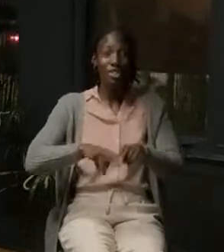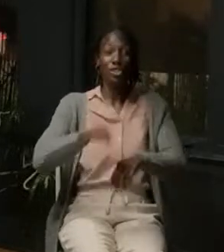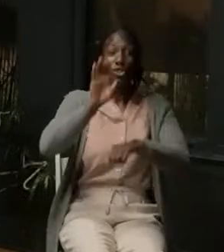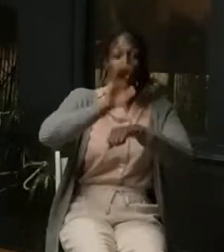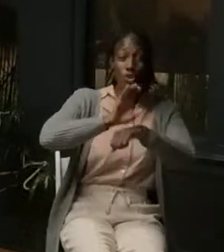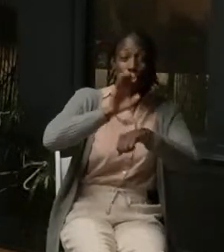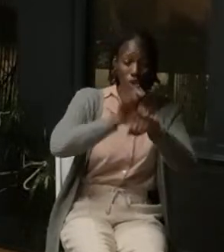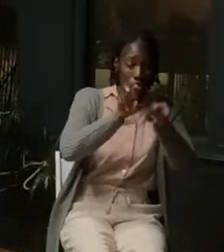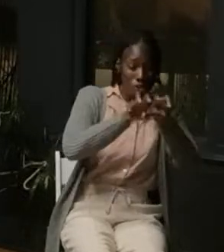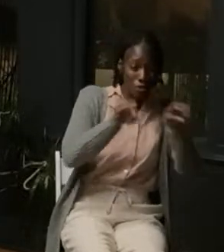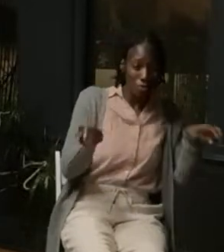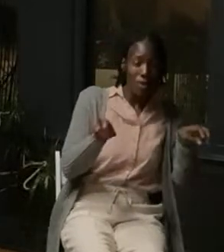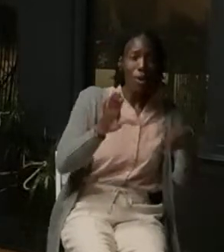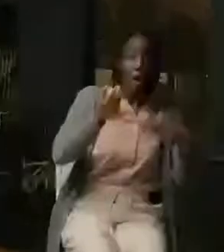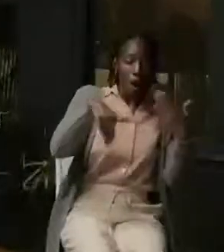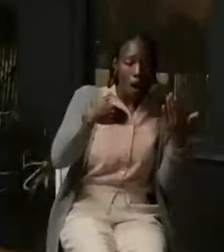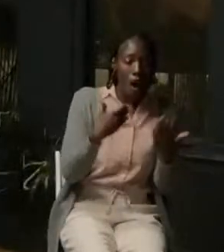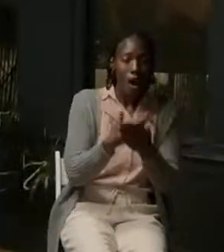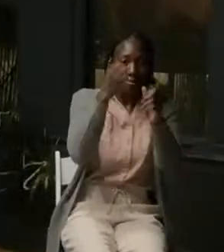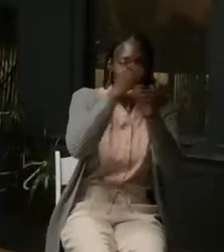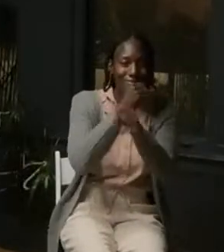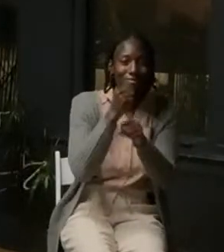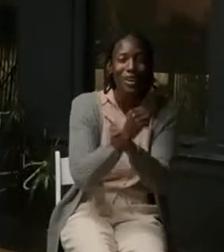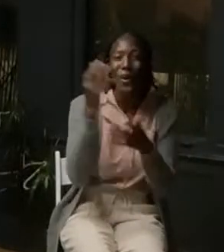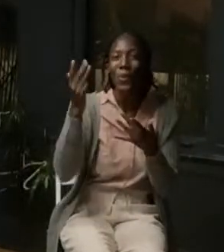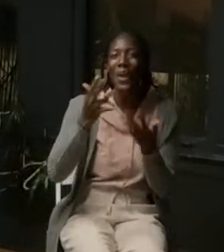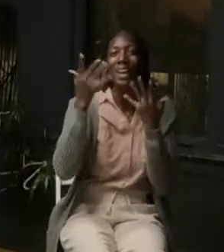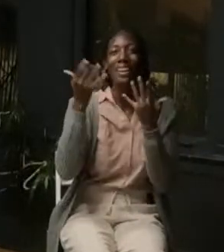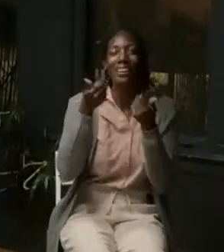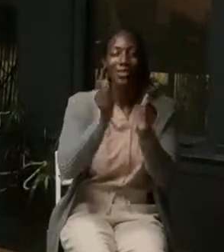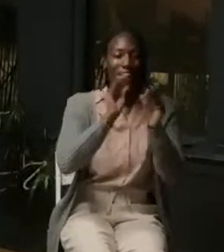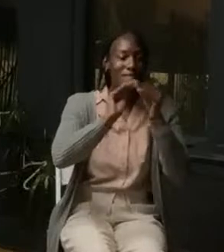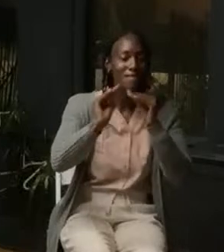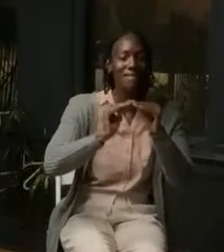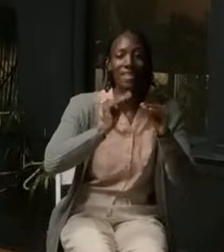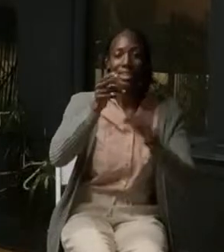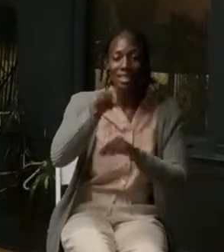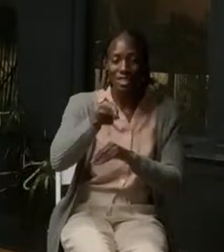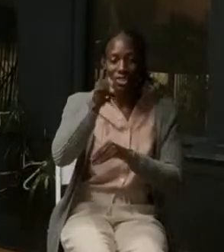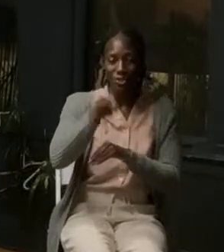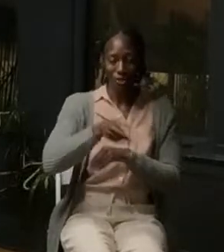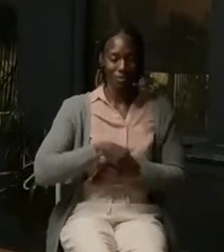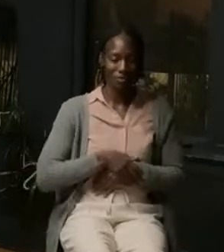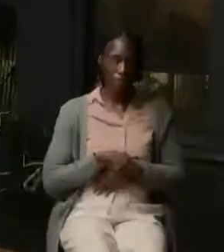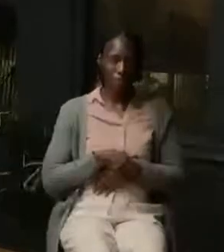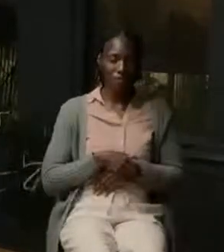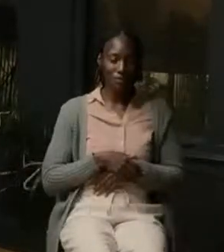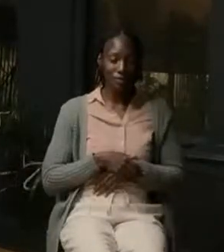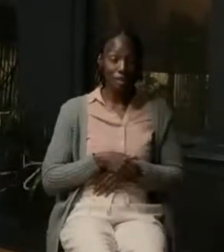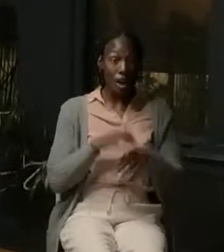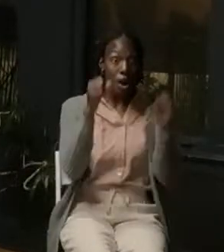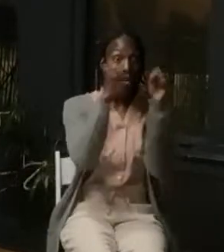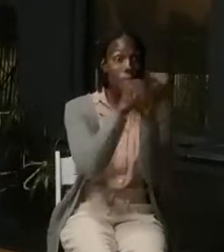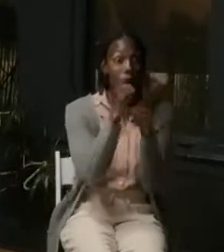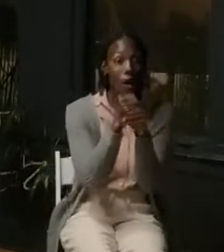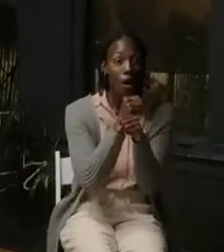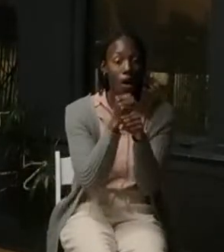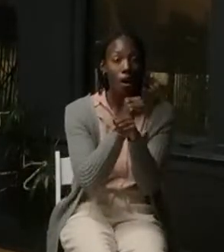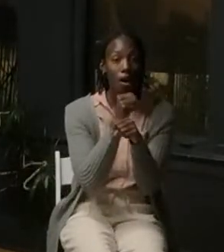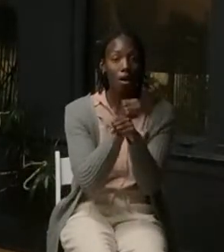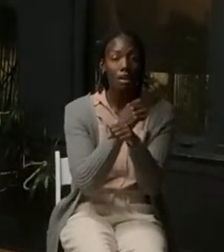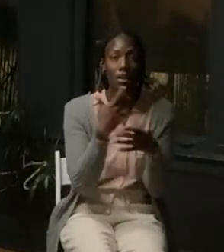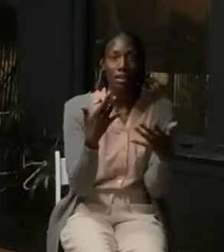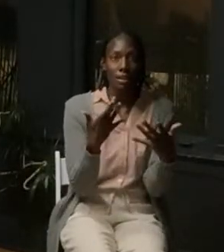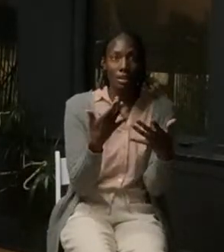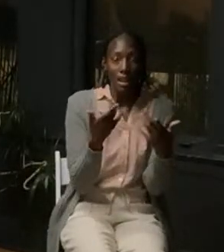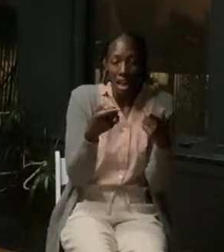brawls waiting to fix history. A brawl extends as